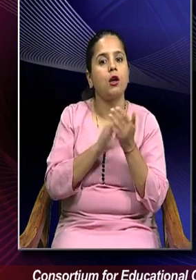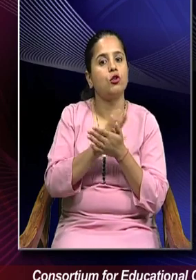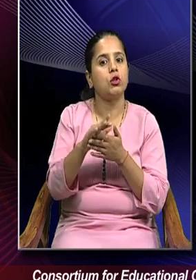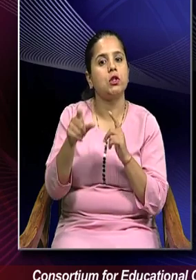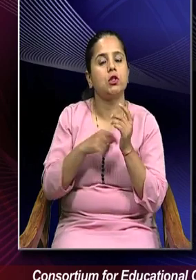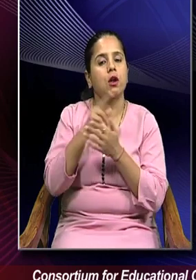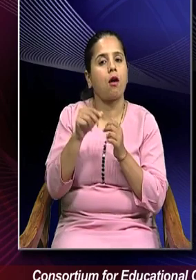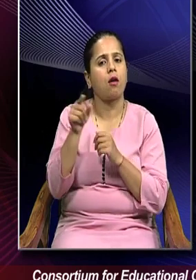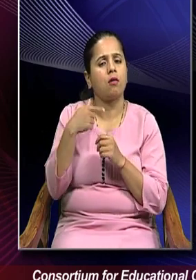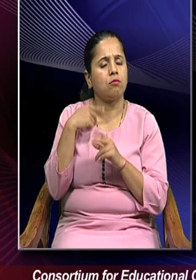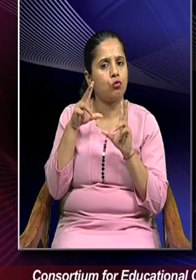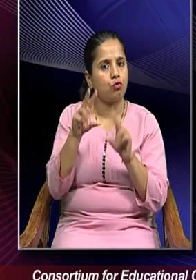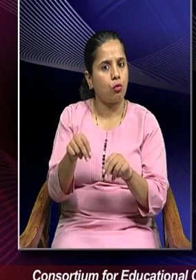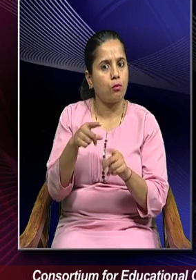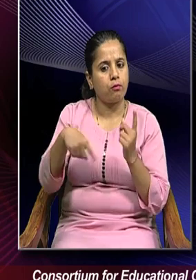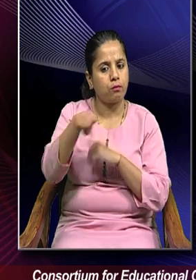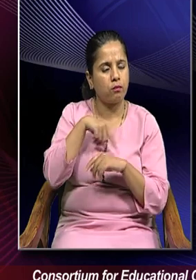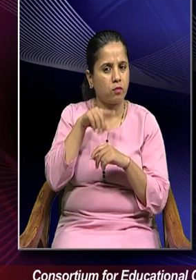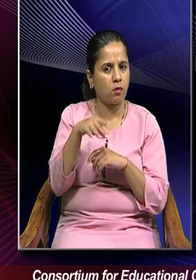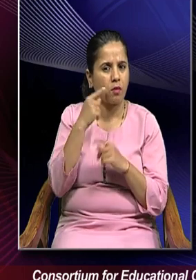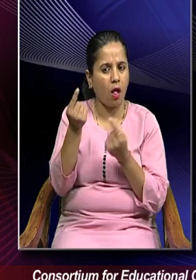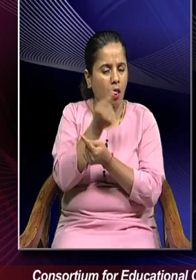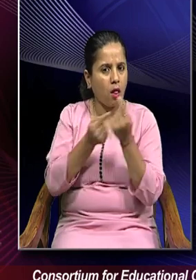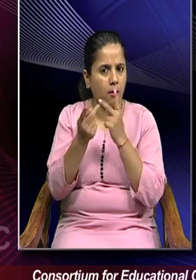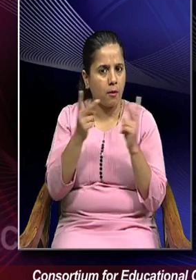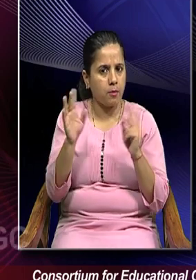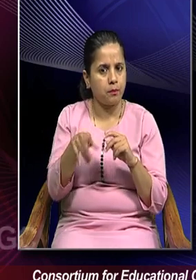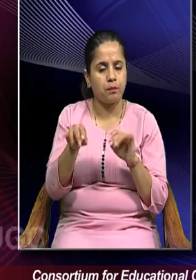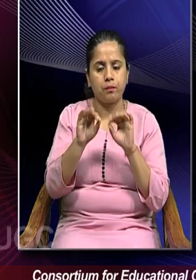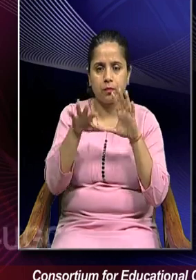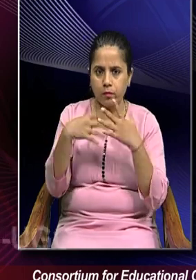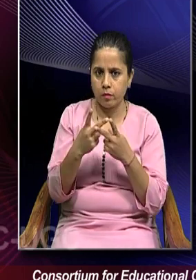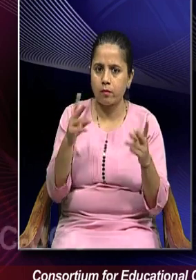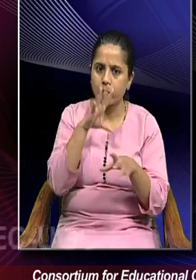who in a way diffuses the internal squabbles and he reunites the family.